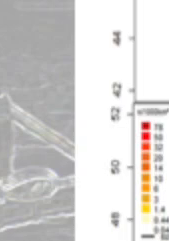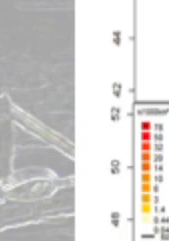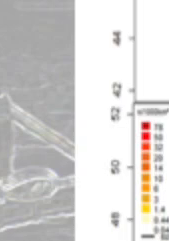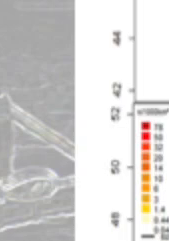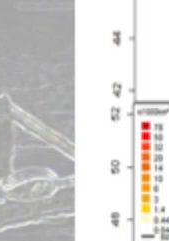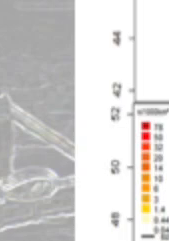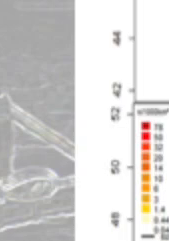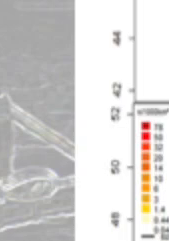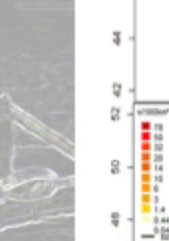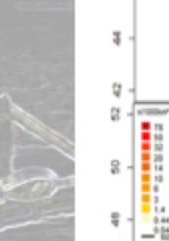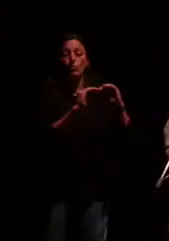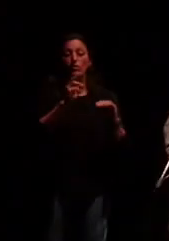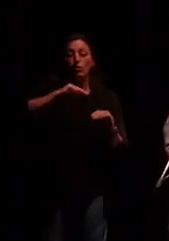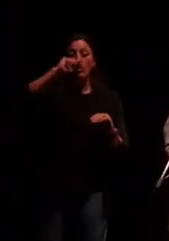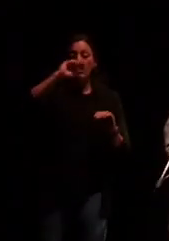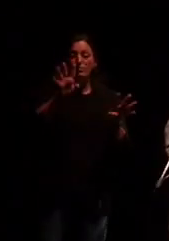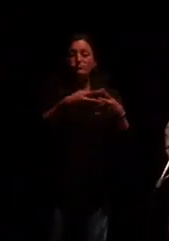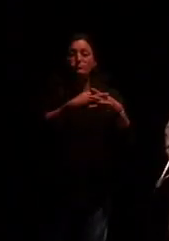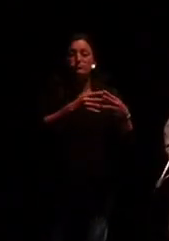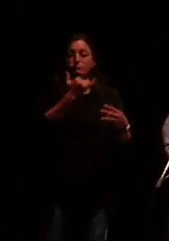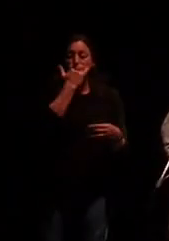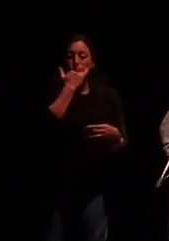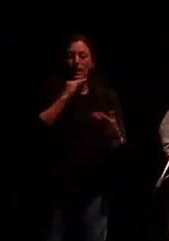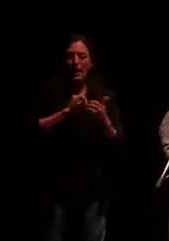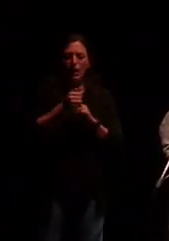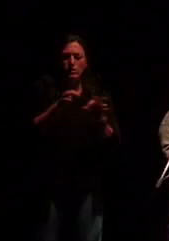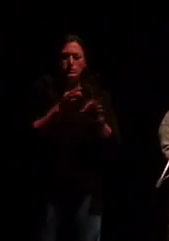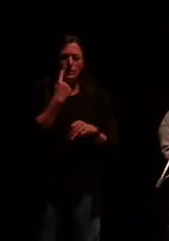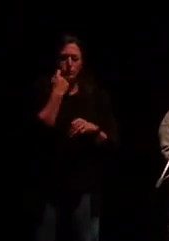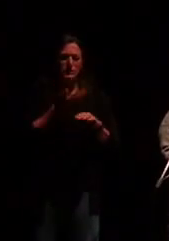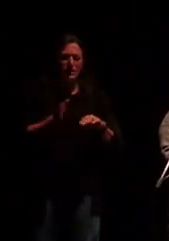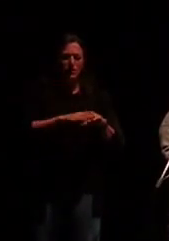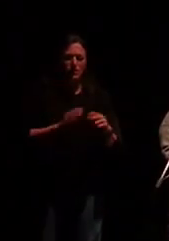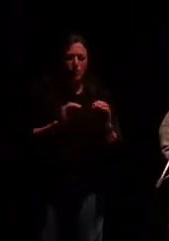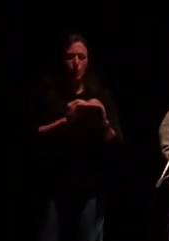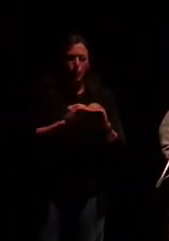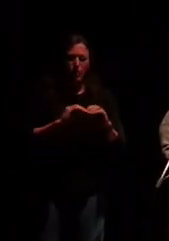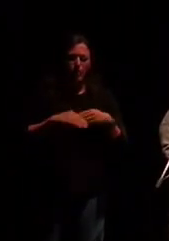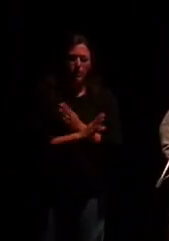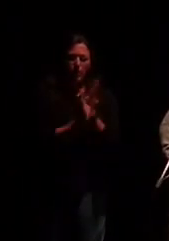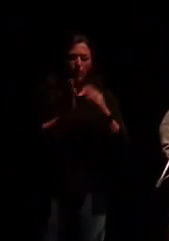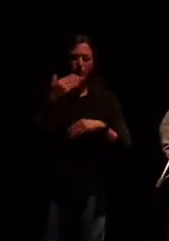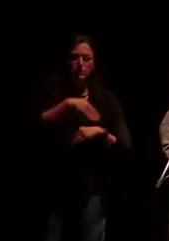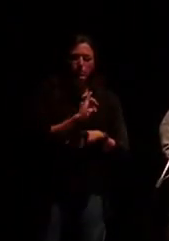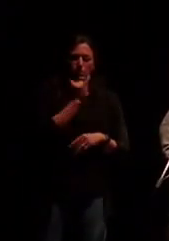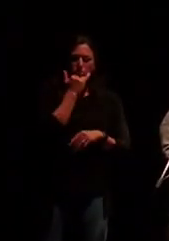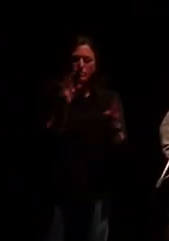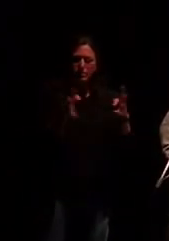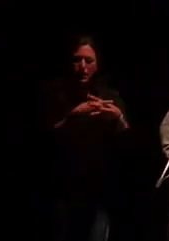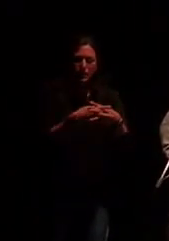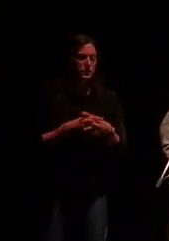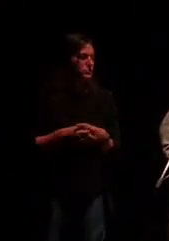Biscay. So how can we explain the recent increase of bycaught common dolphins? Are there an increase in